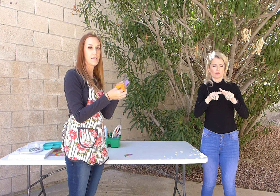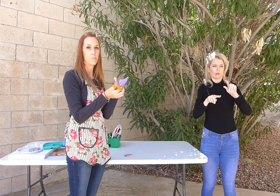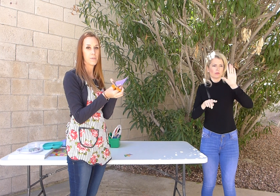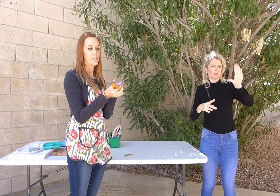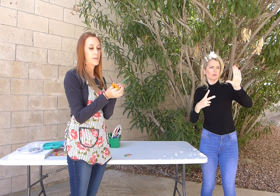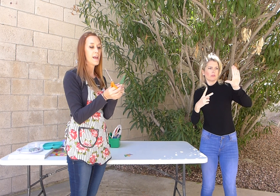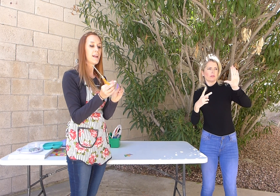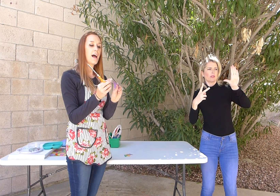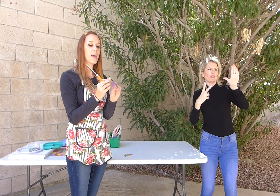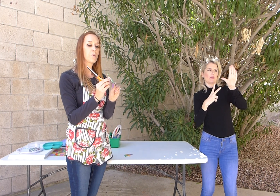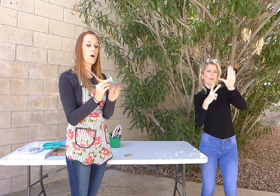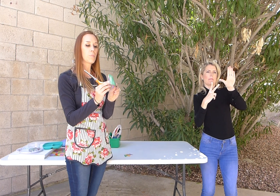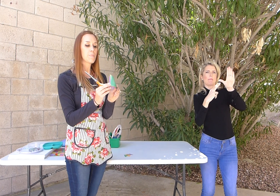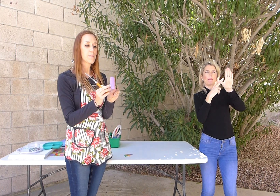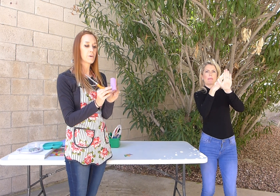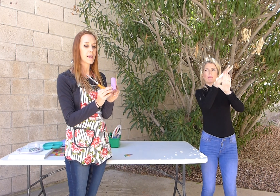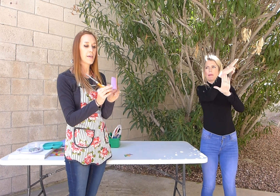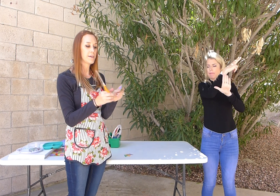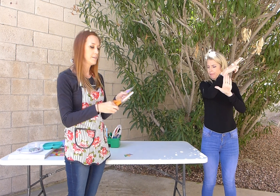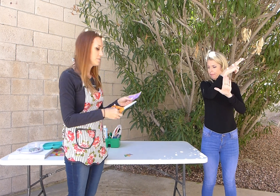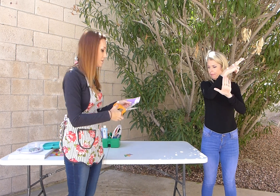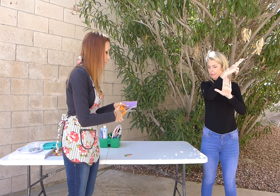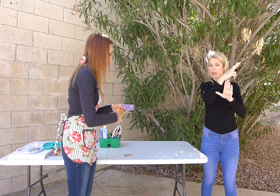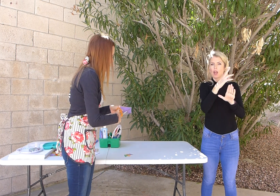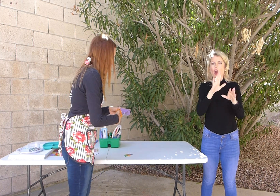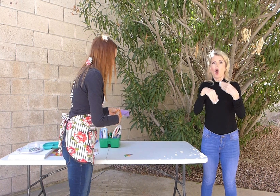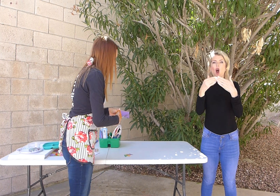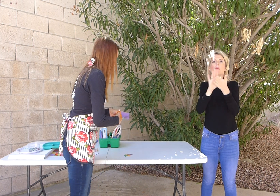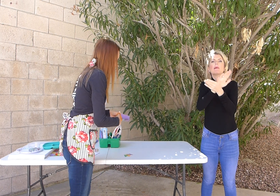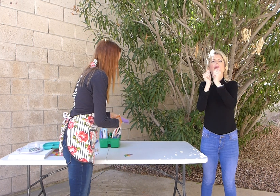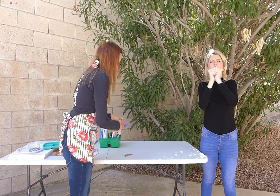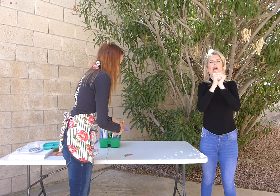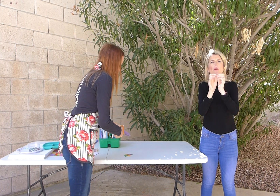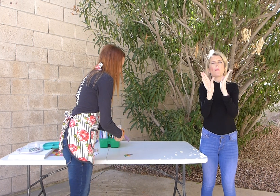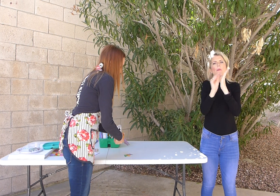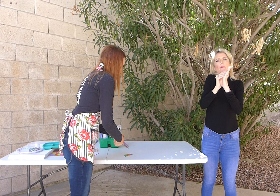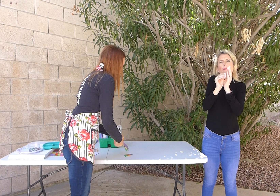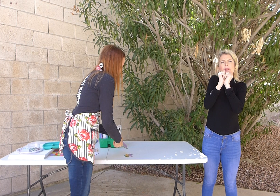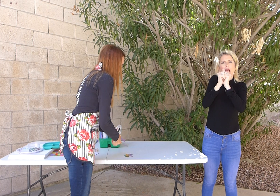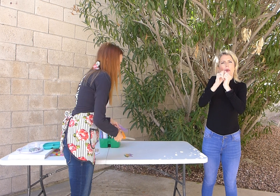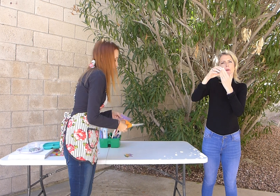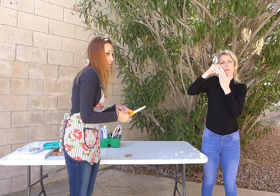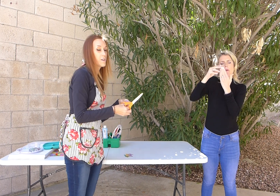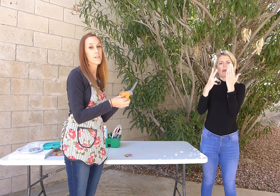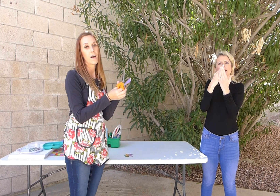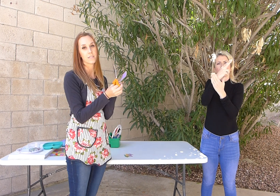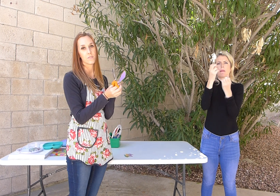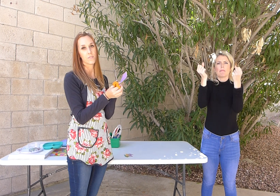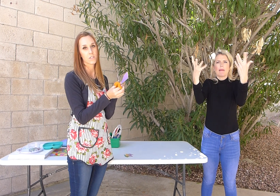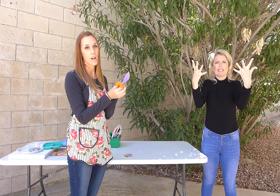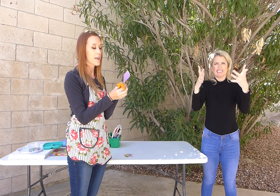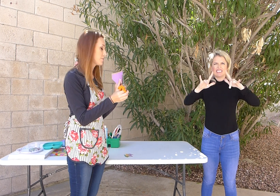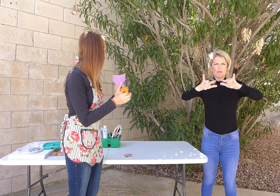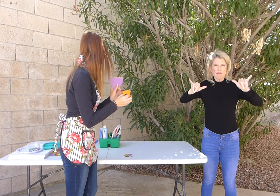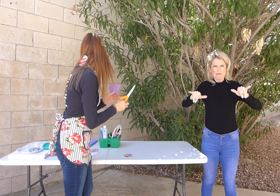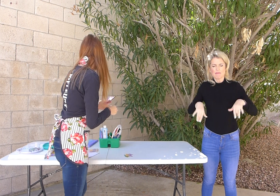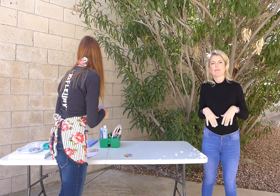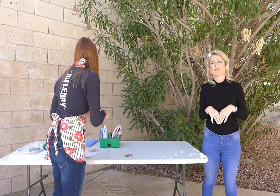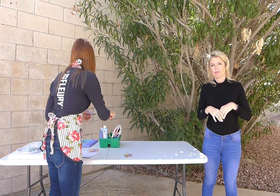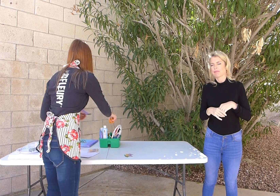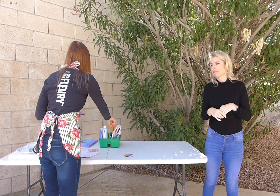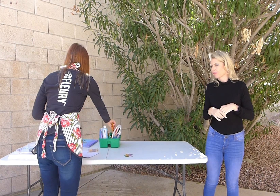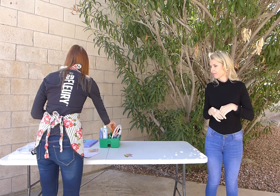make your snip. And I put all my paper together, so with one snip, I can create lots of different